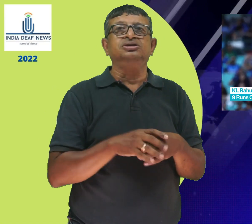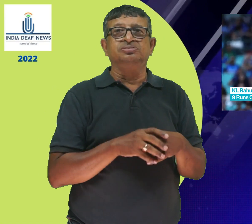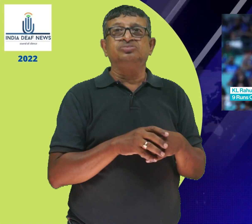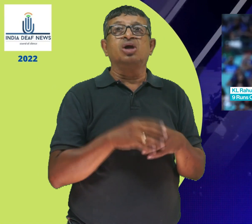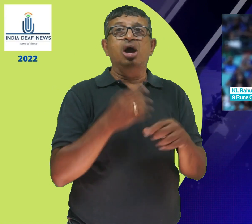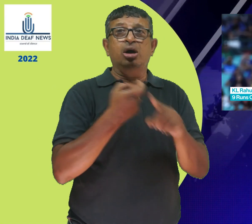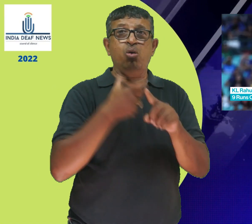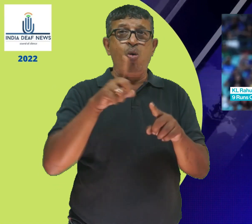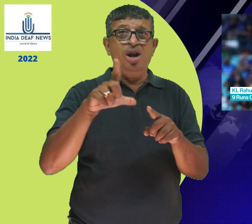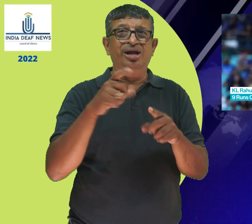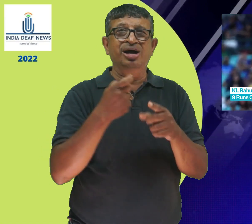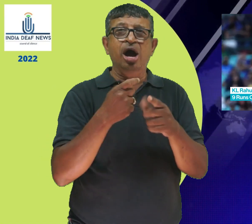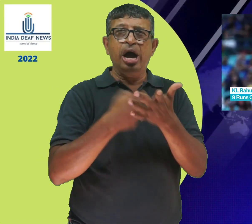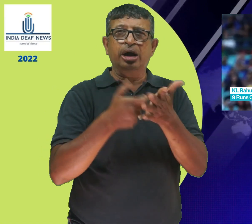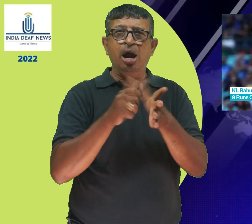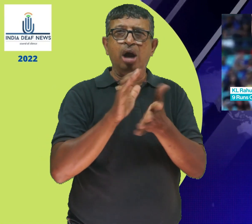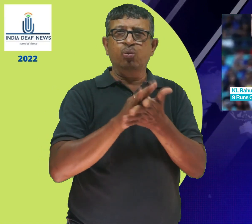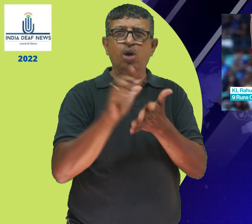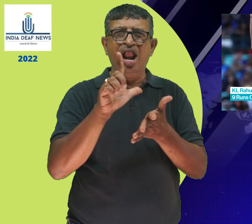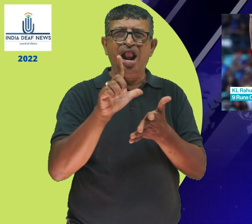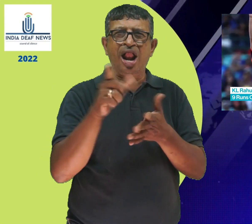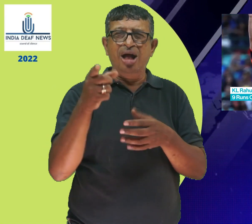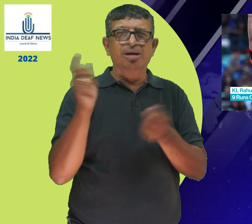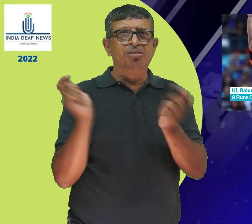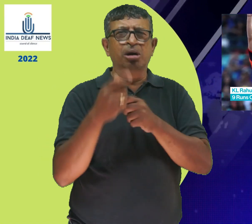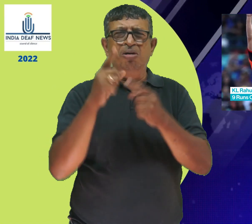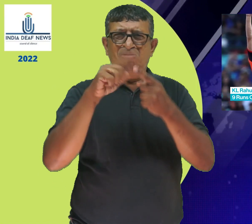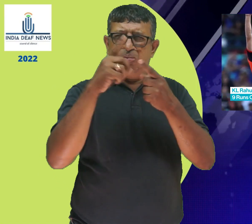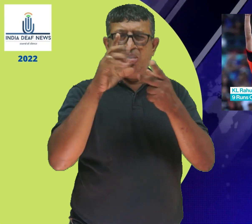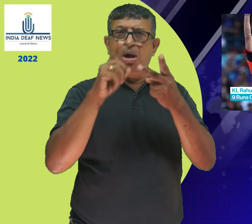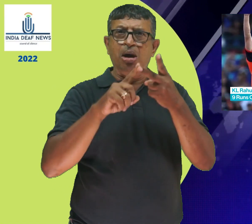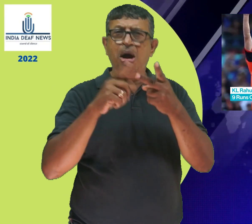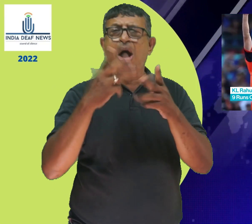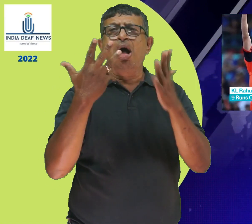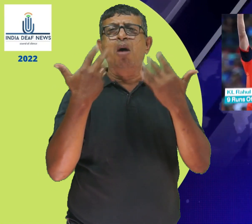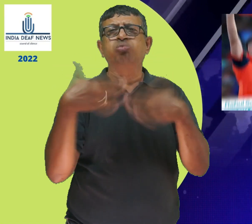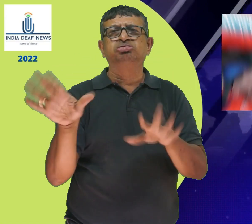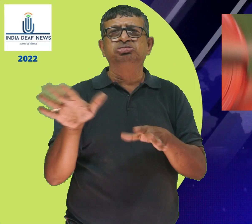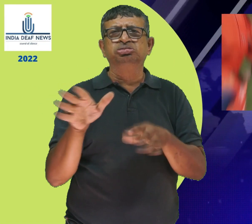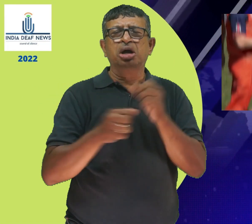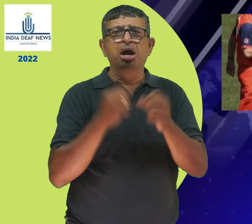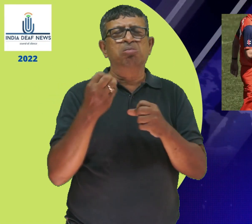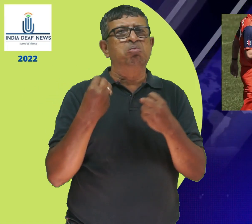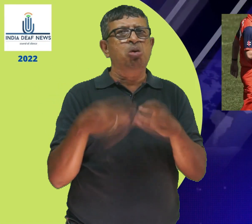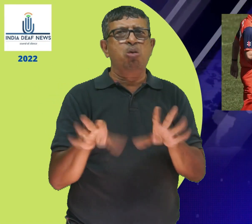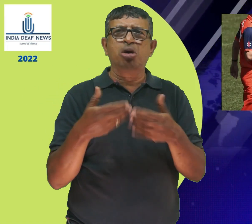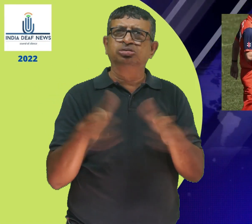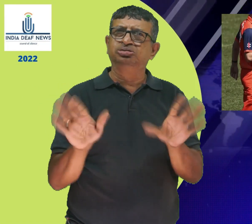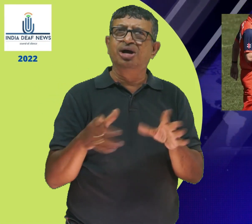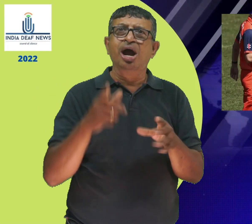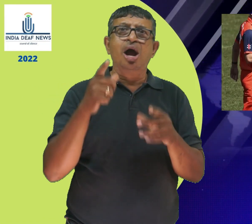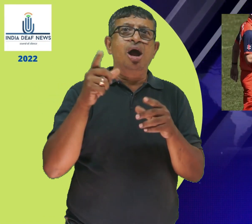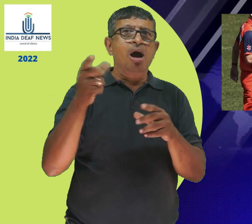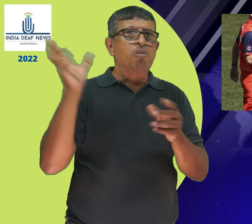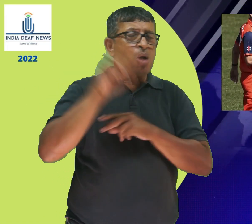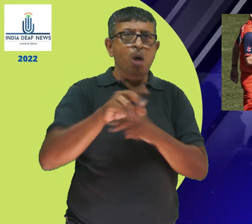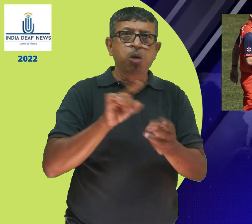wicket and an amazing bowling effort by the Dutch bowlers kept a tight noose on the run rate. Additionally, the disciplined and proactive Dutch